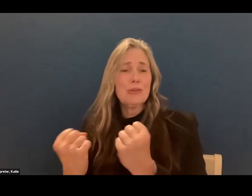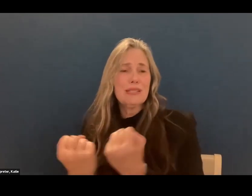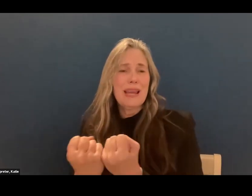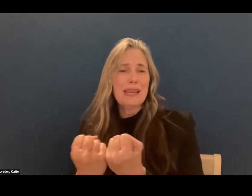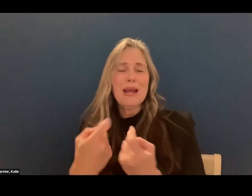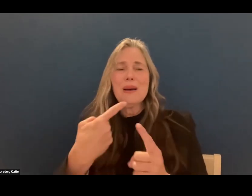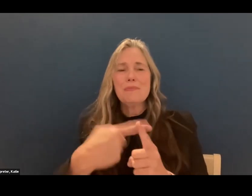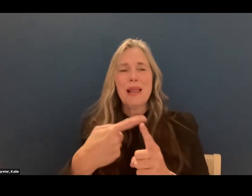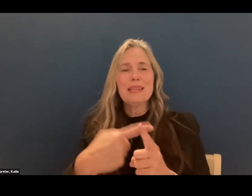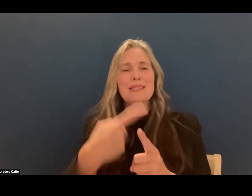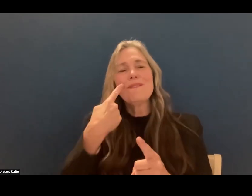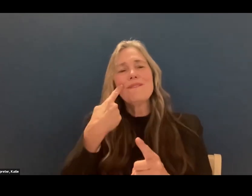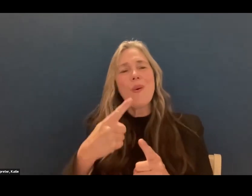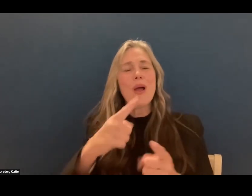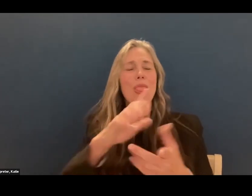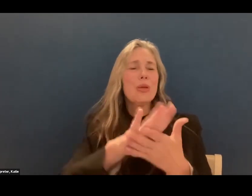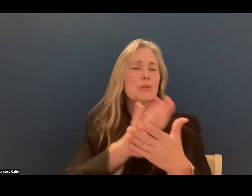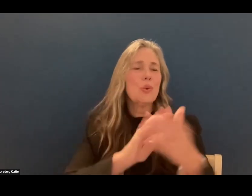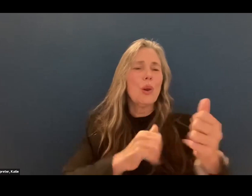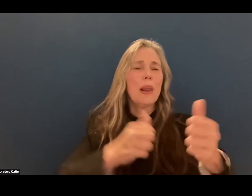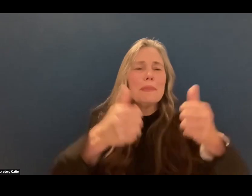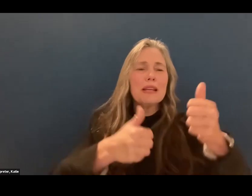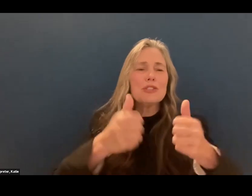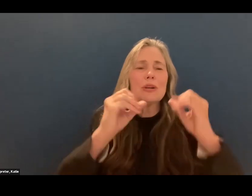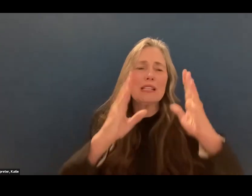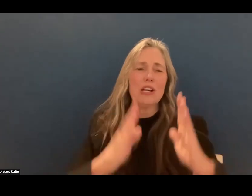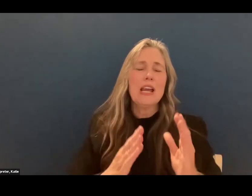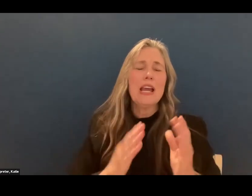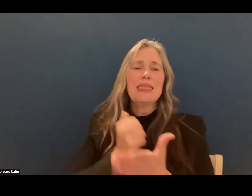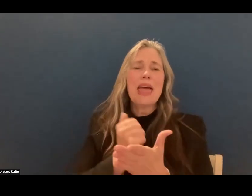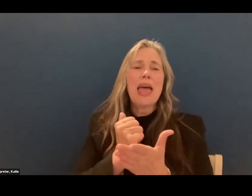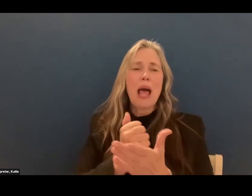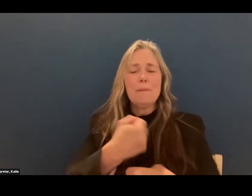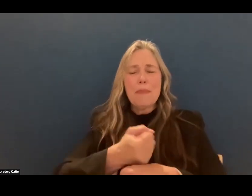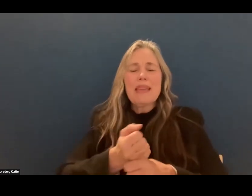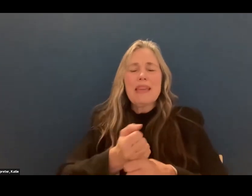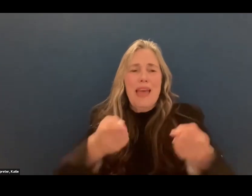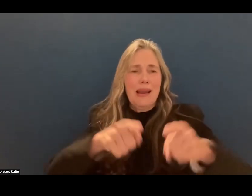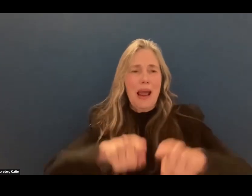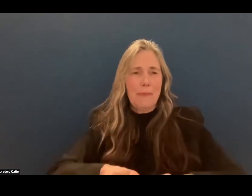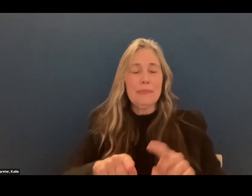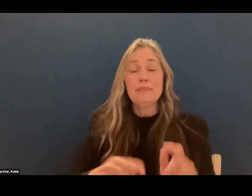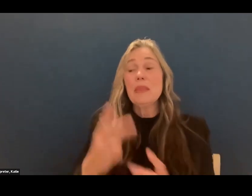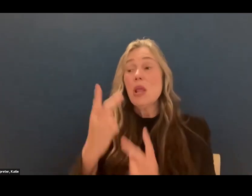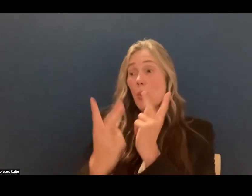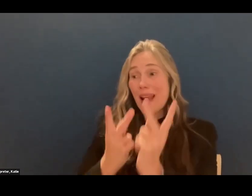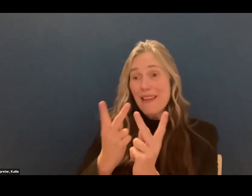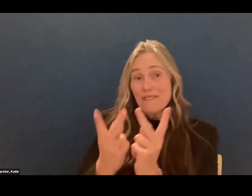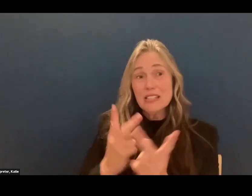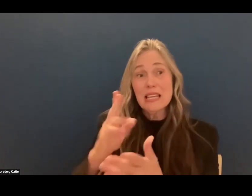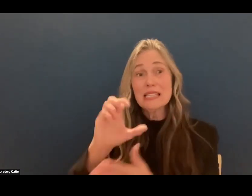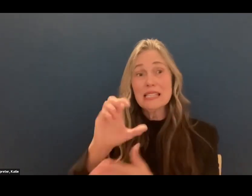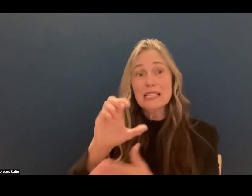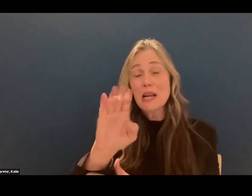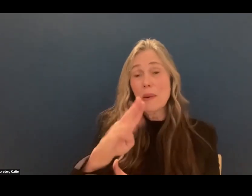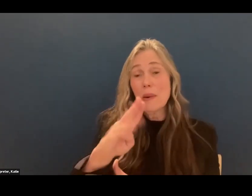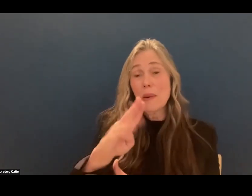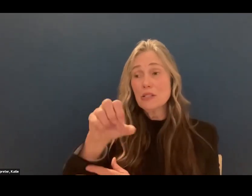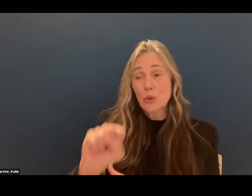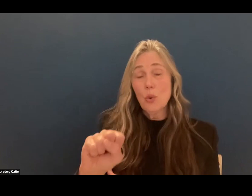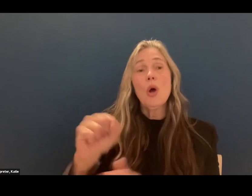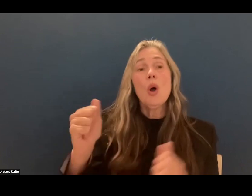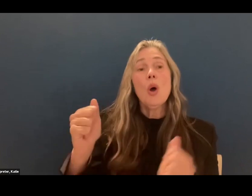also made it possible. I want to note that my visits to the school sites, both to Santa Barbara High School and all the others with